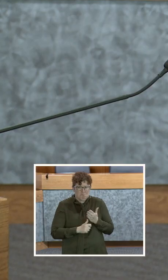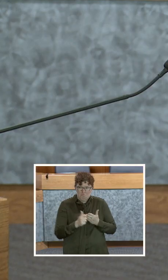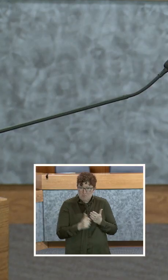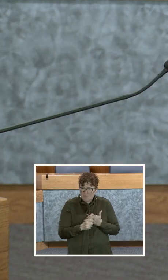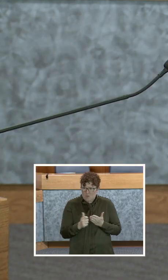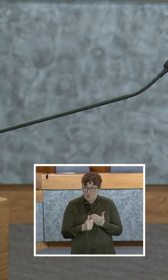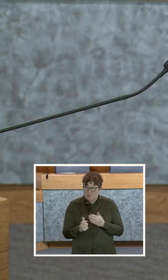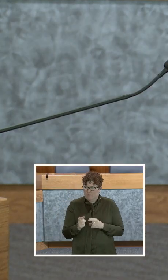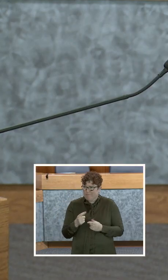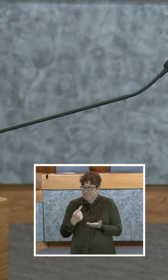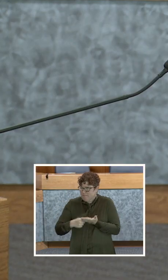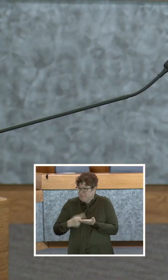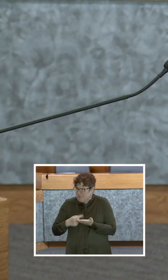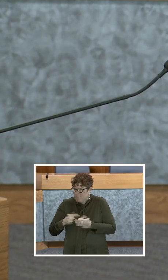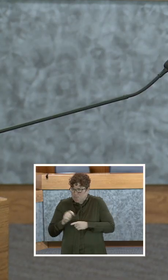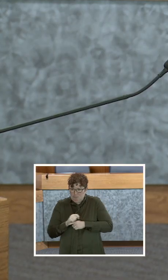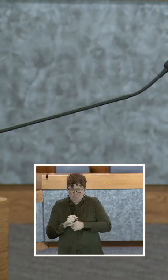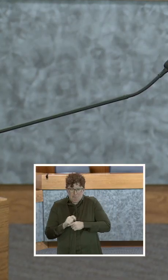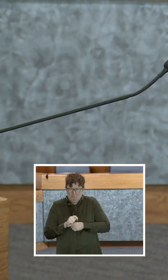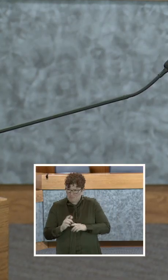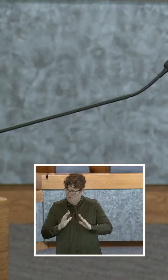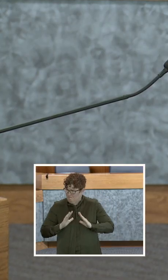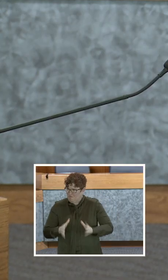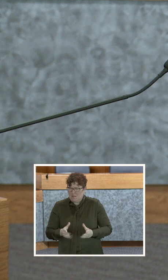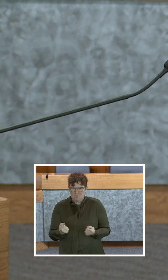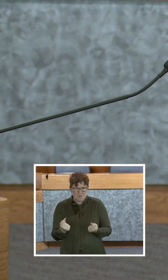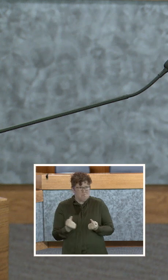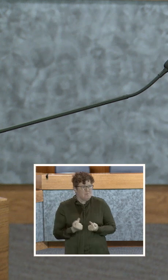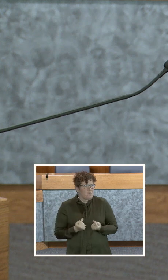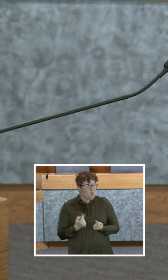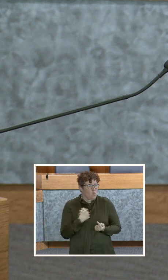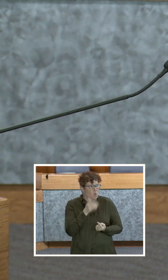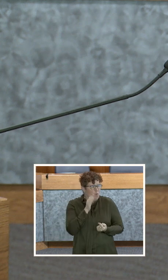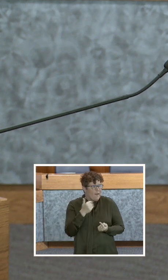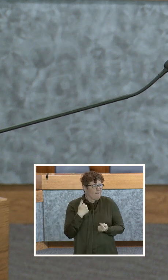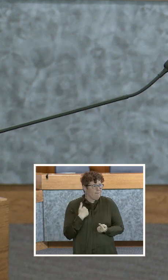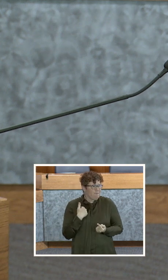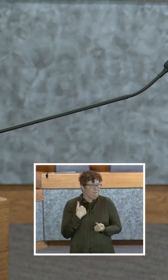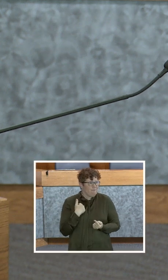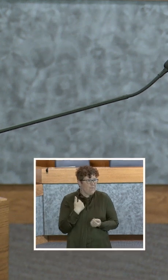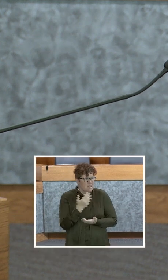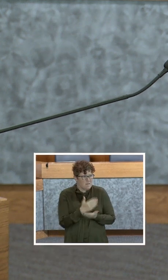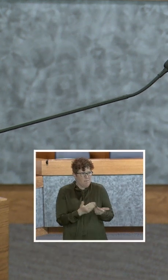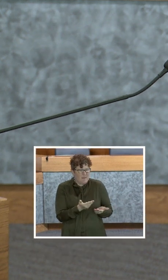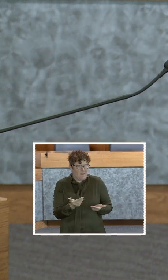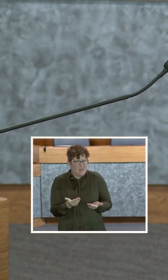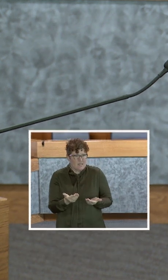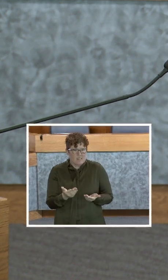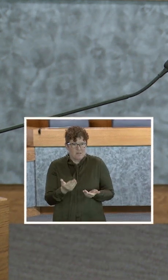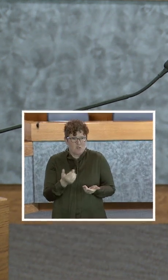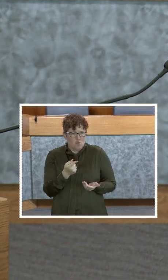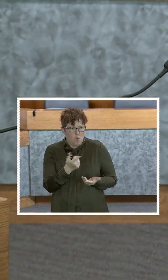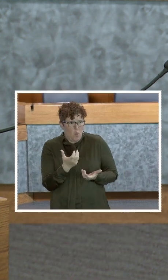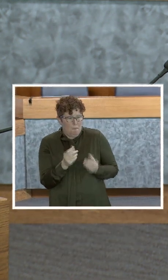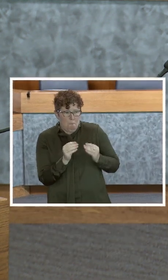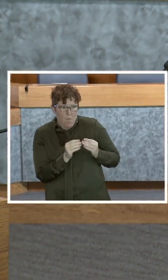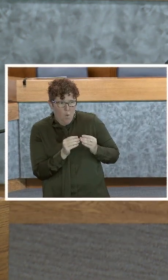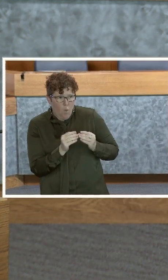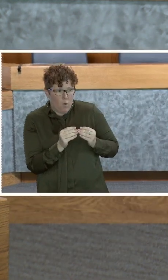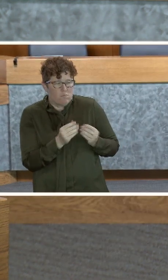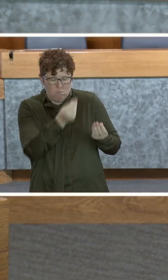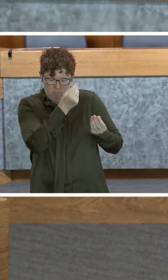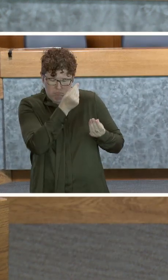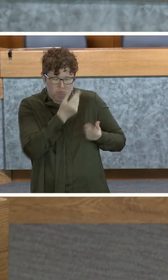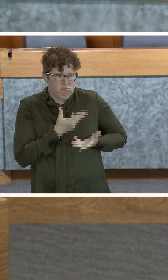if you want to talk to me about a training, please do so. And we will have things up there. If there's something up there that you want more of,